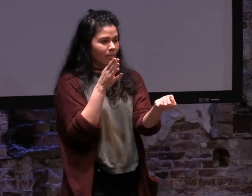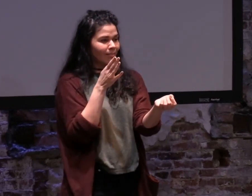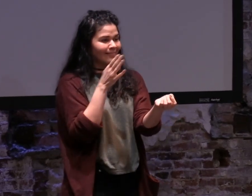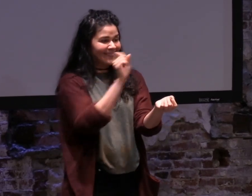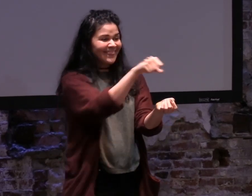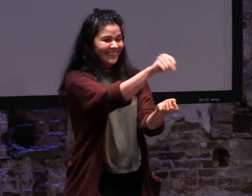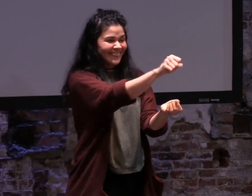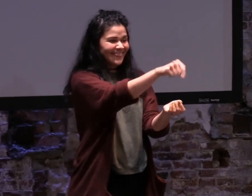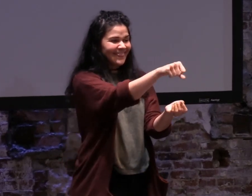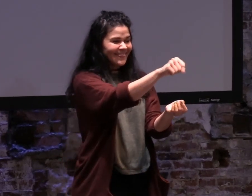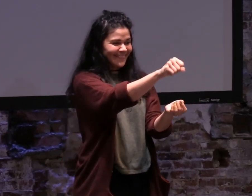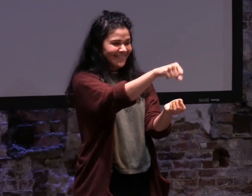yes. So what I will do,